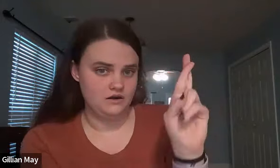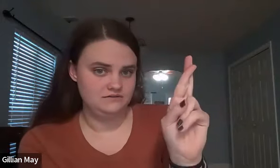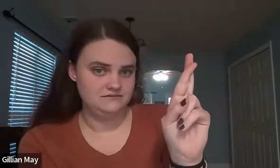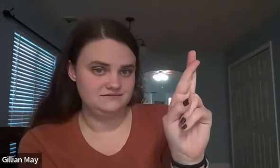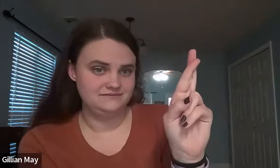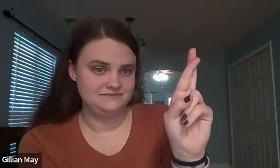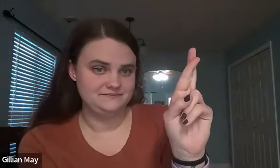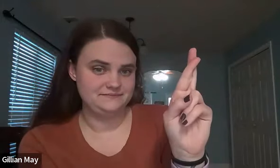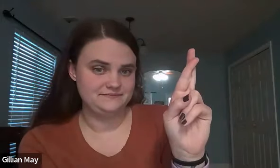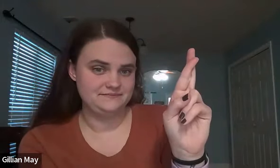R,